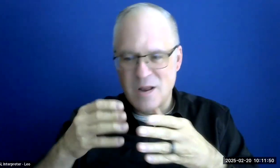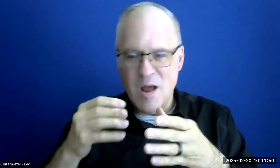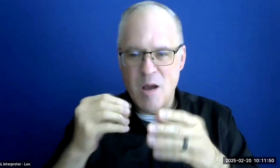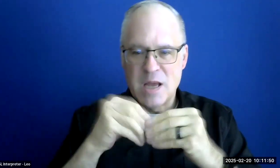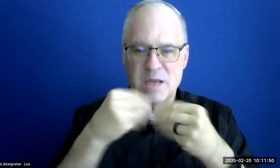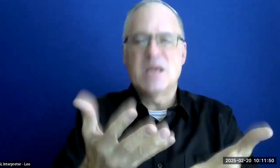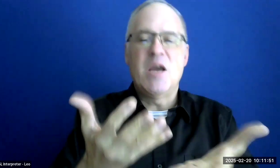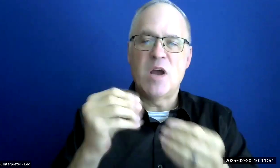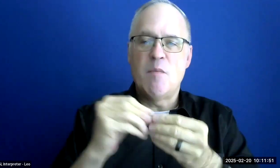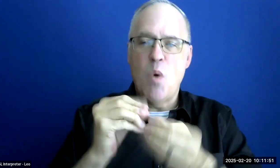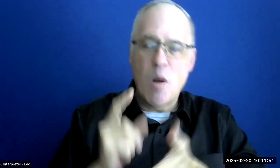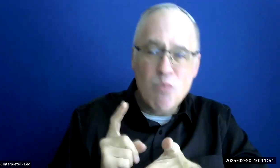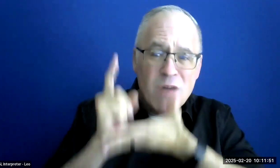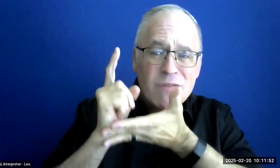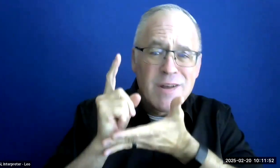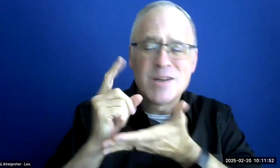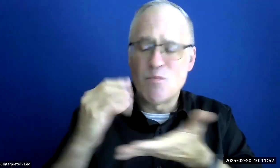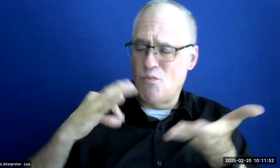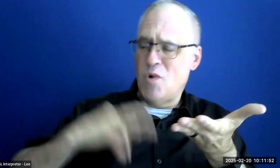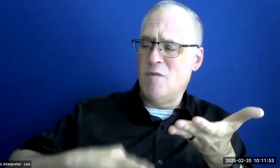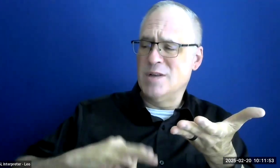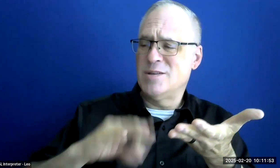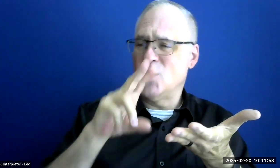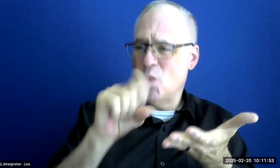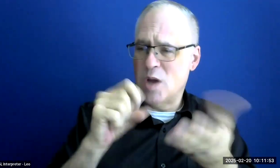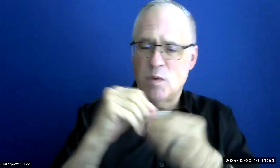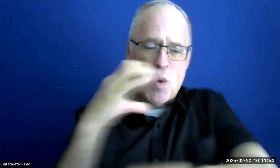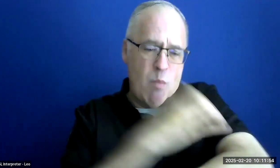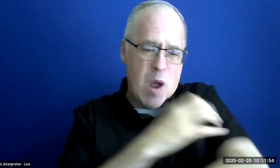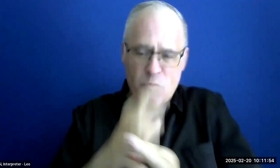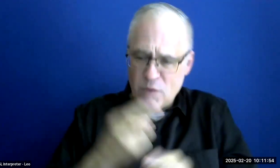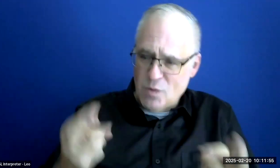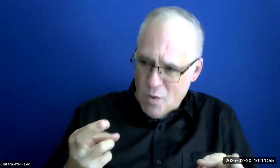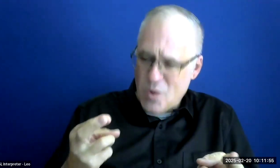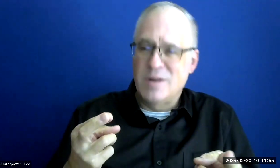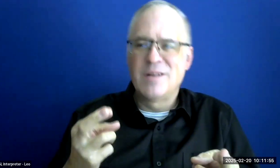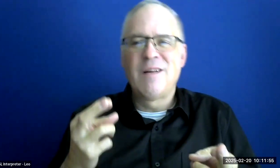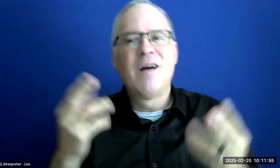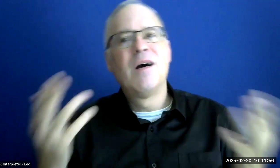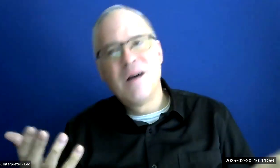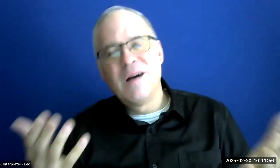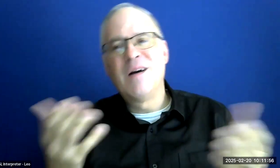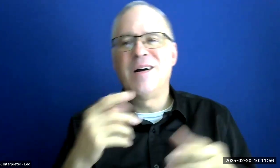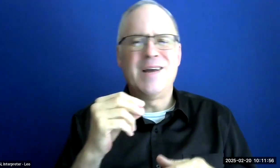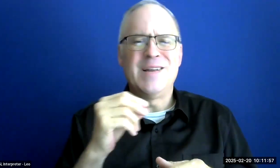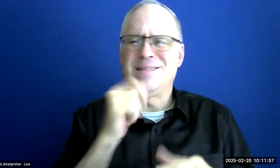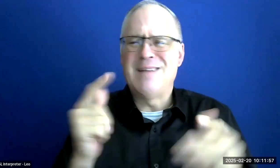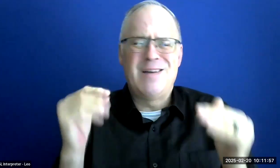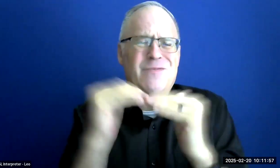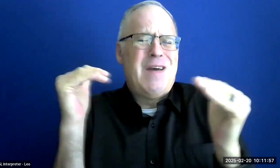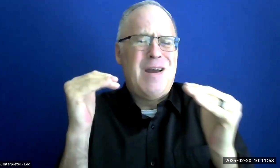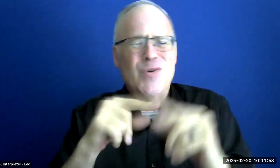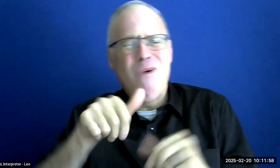United States by giving it more power and control of resources. Therefore, U.S. centrism is not fair or